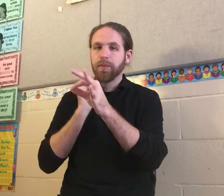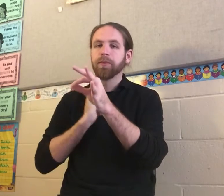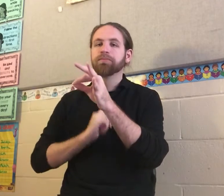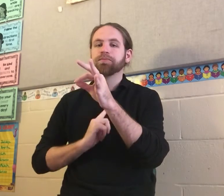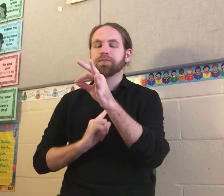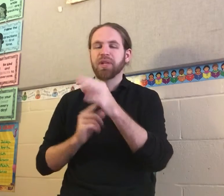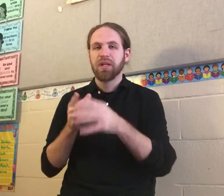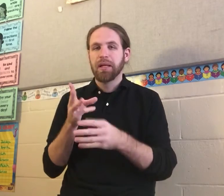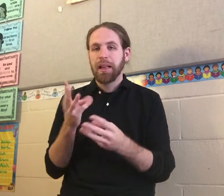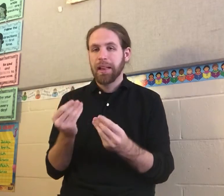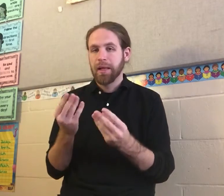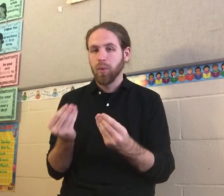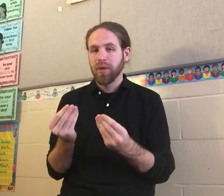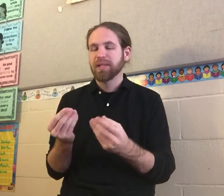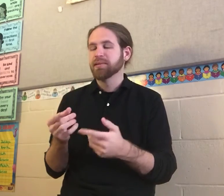foods.